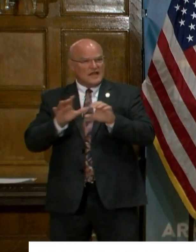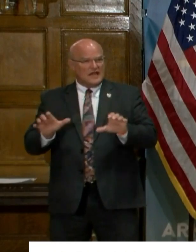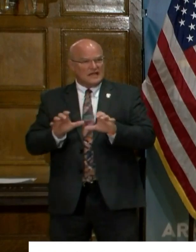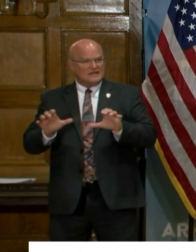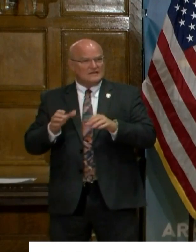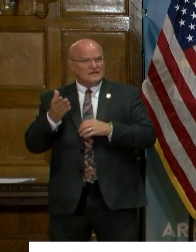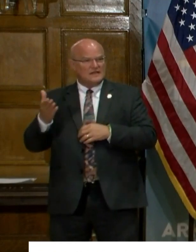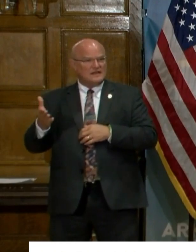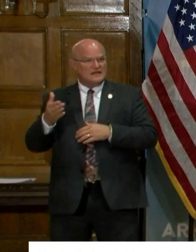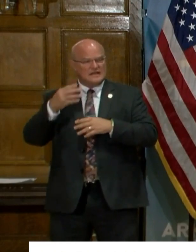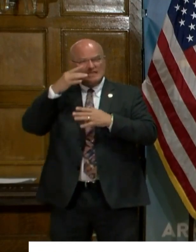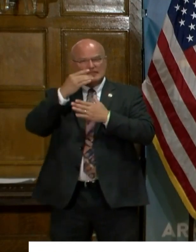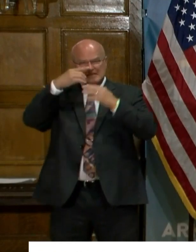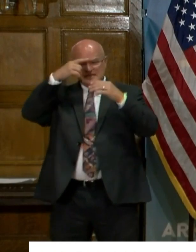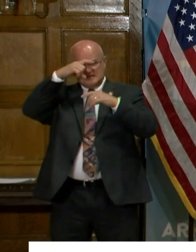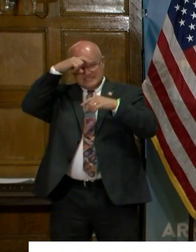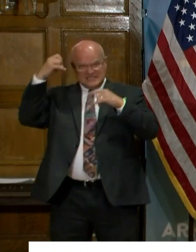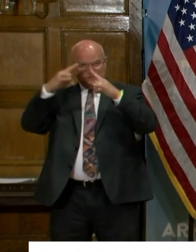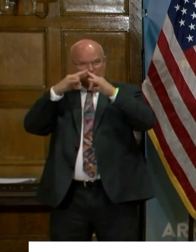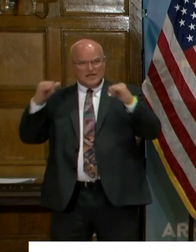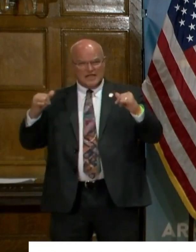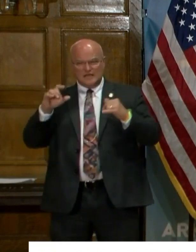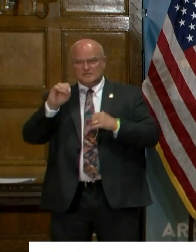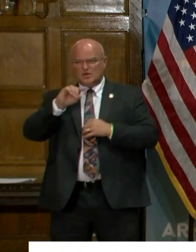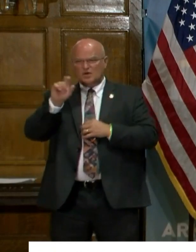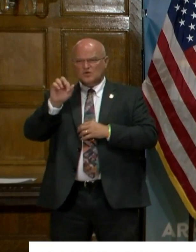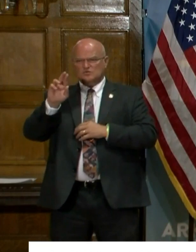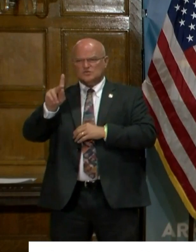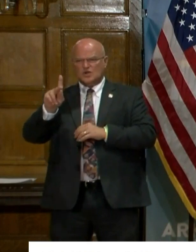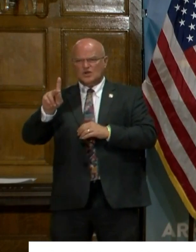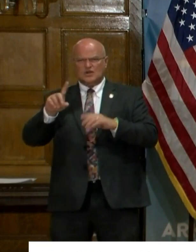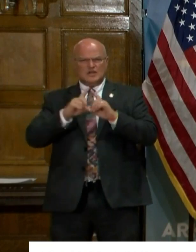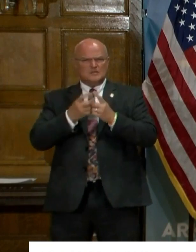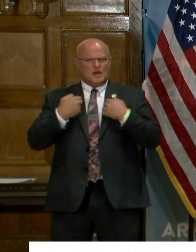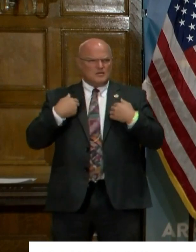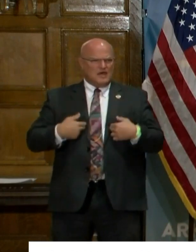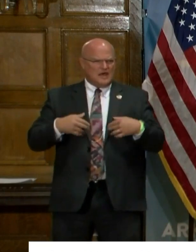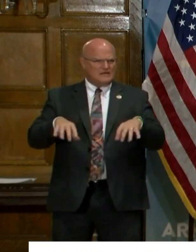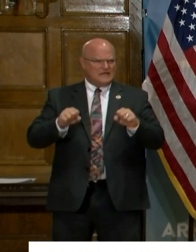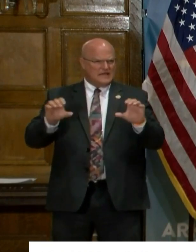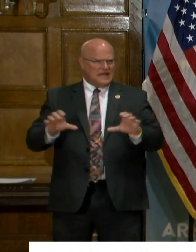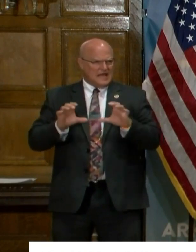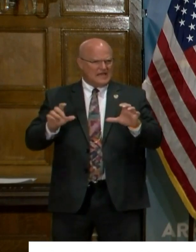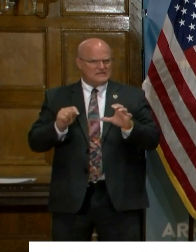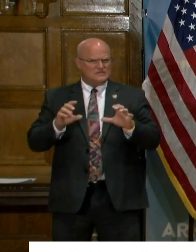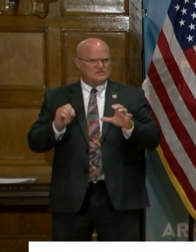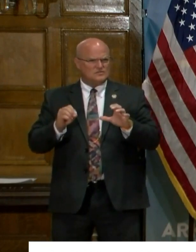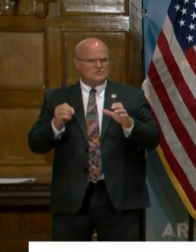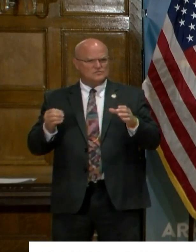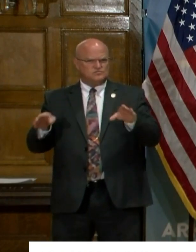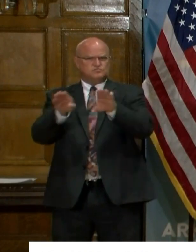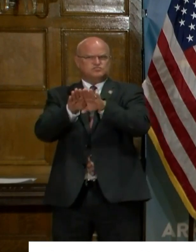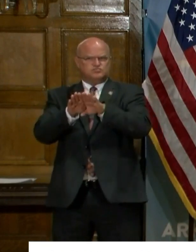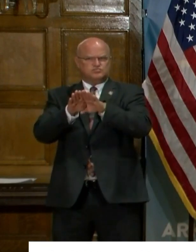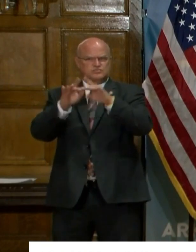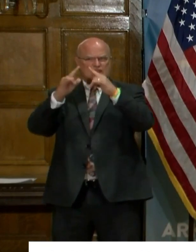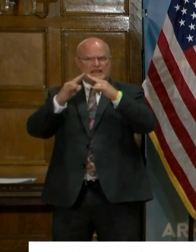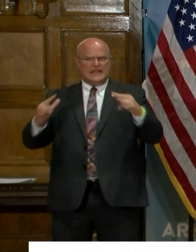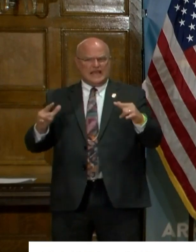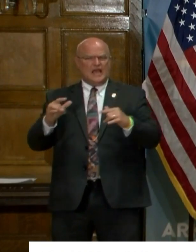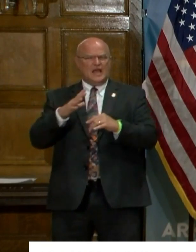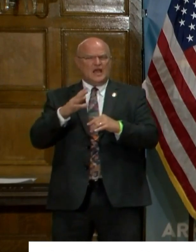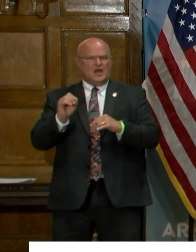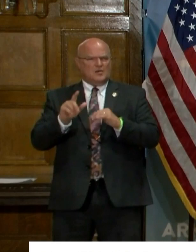activity at a summer camp called Campos Ark. Did the Department of Health take any action to shut the camp down, and does